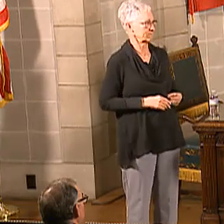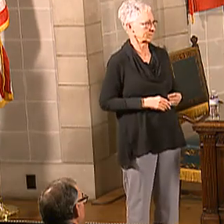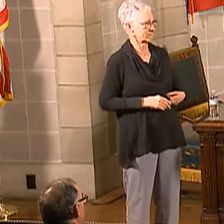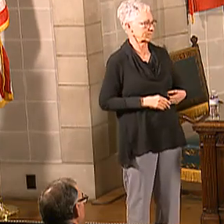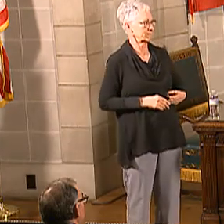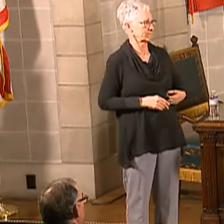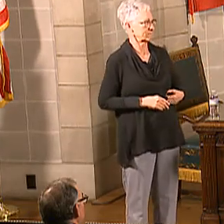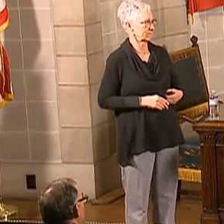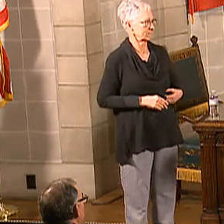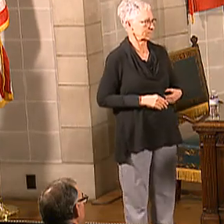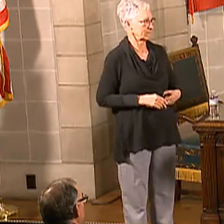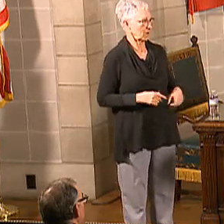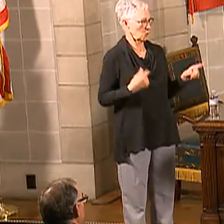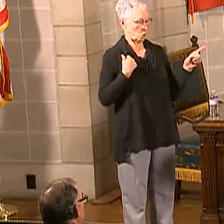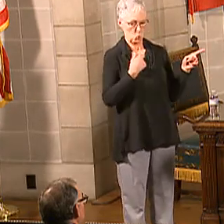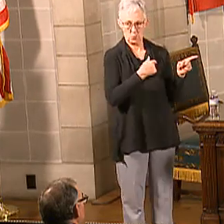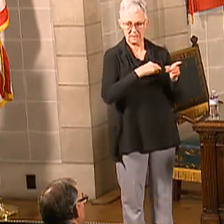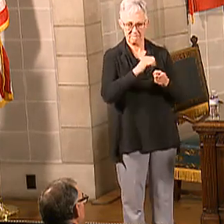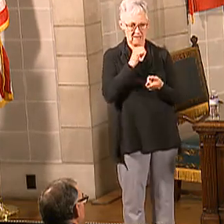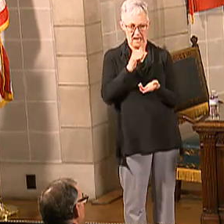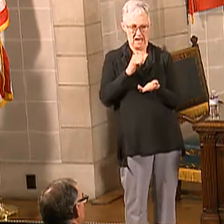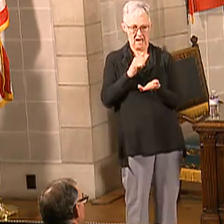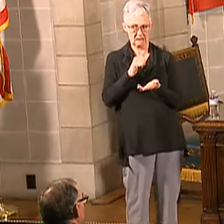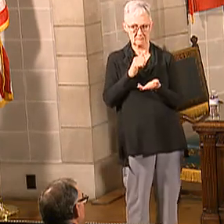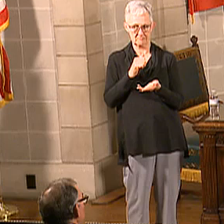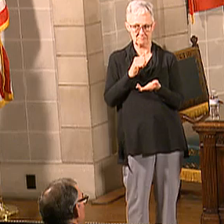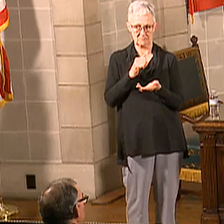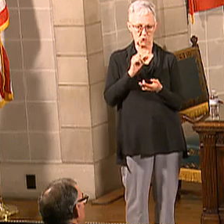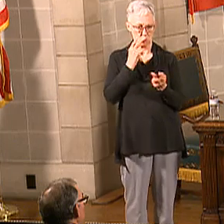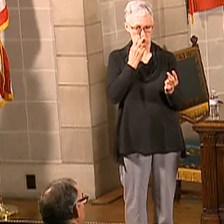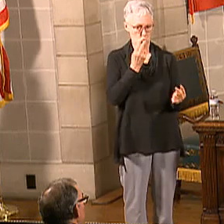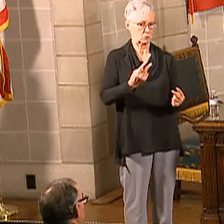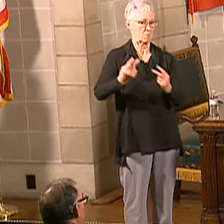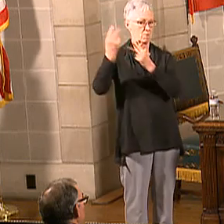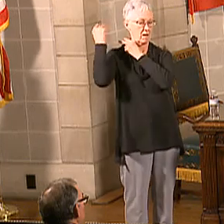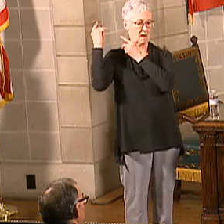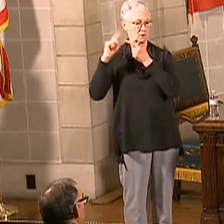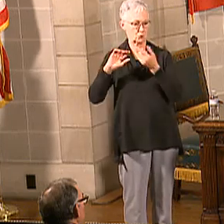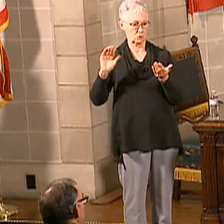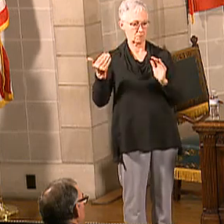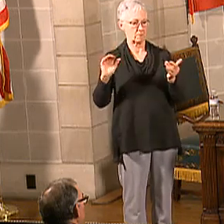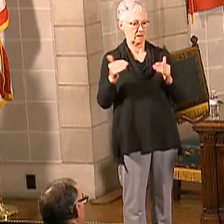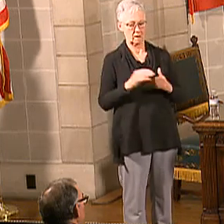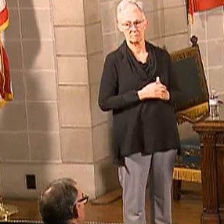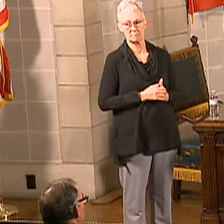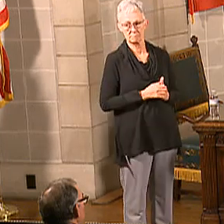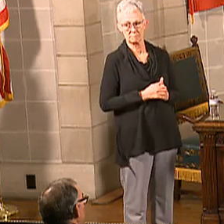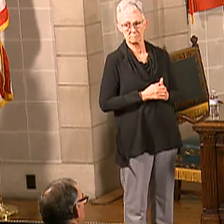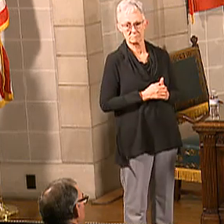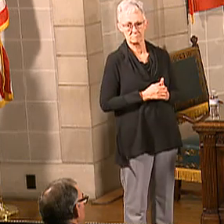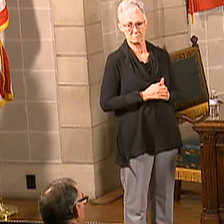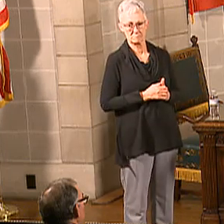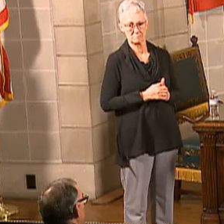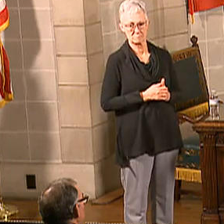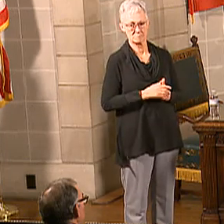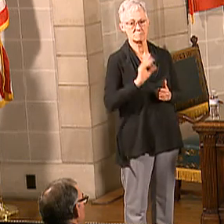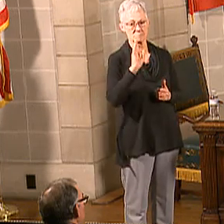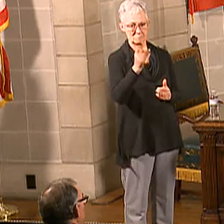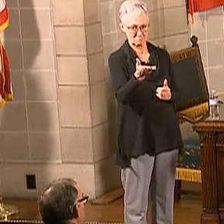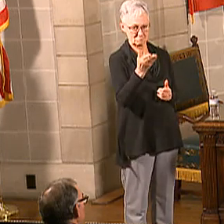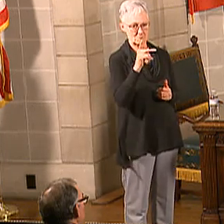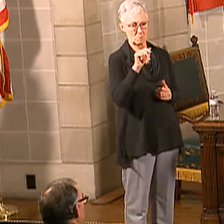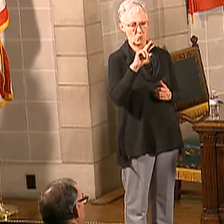paid, and we haven't kept track of that, but probably. All right, other questions? Paul, do we want to get back to you? Okay. I